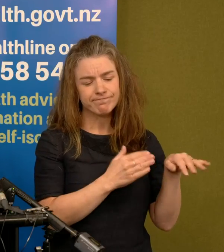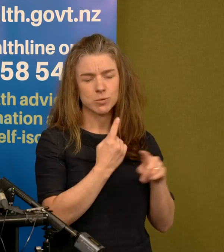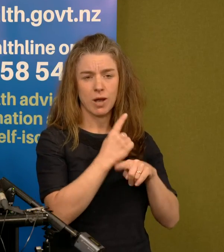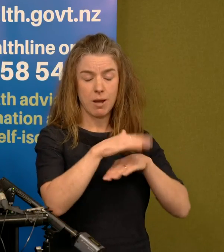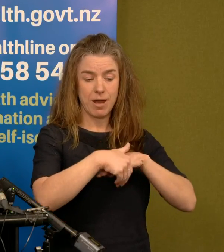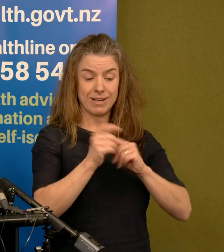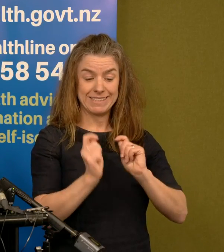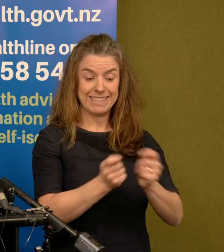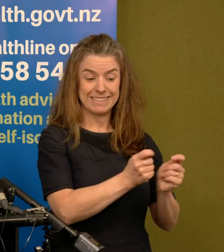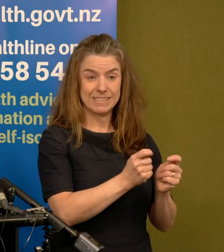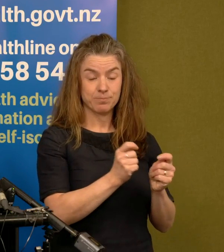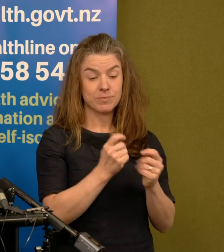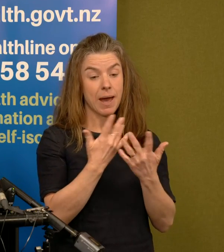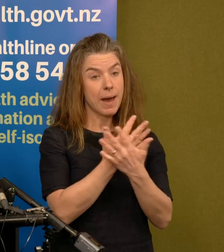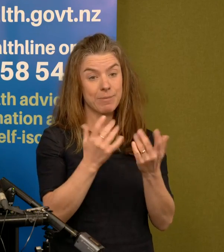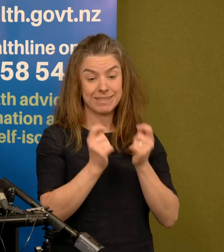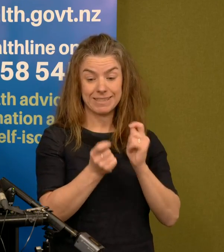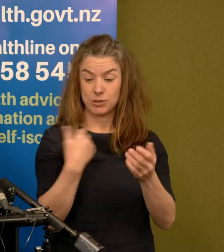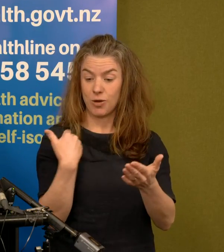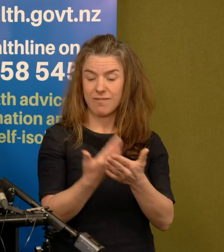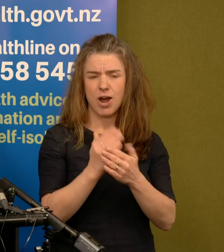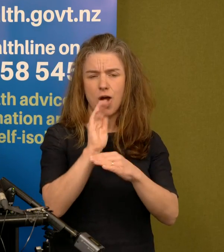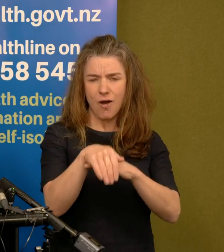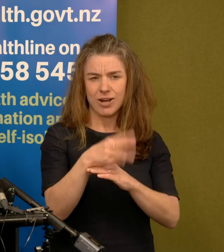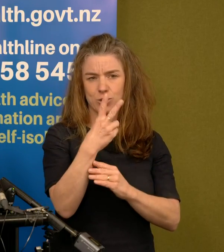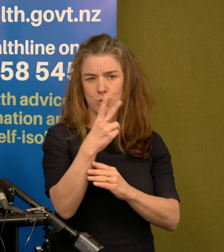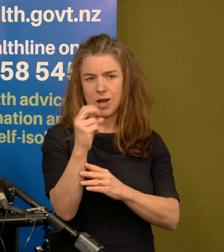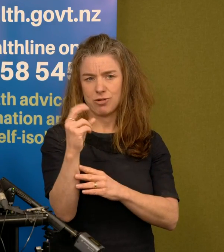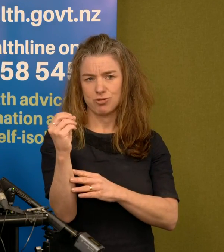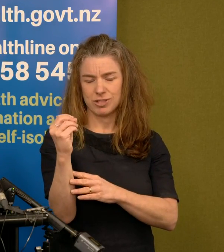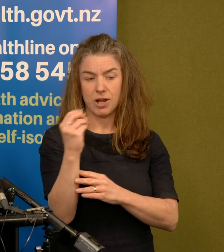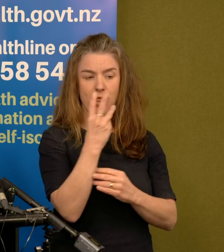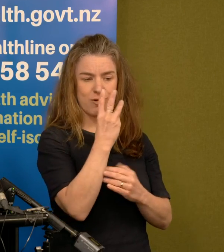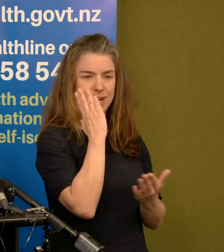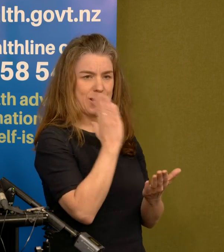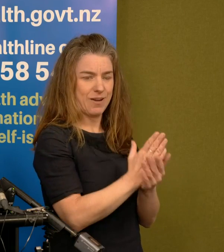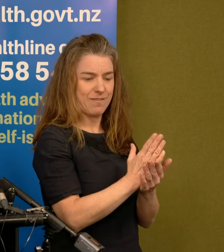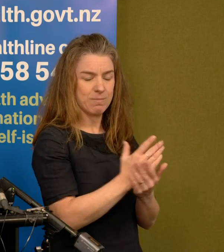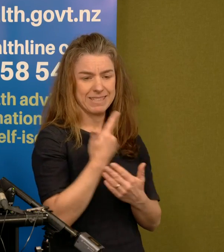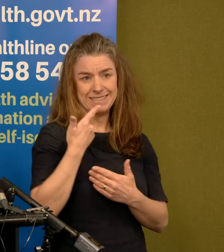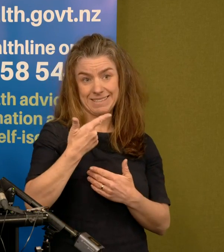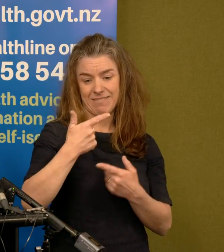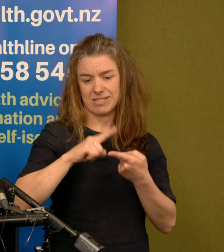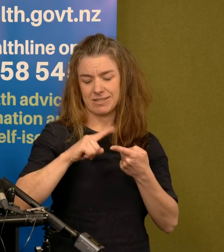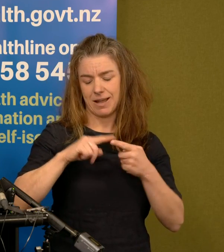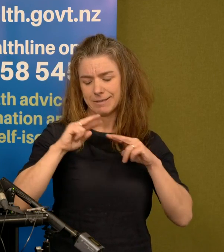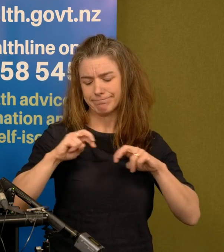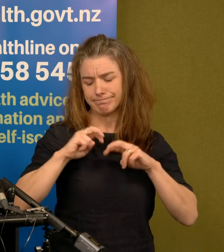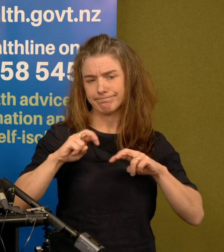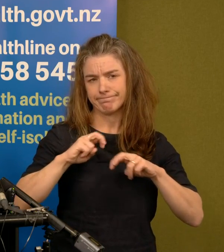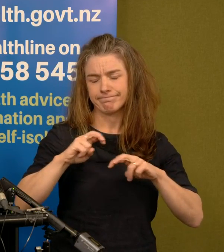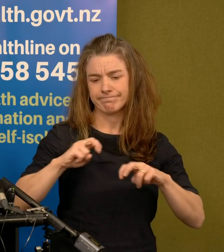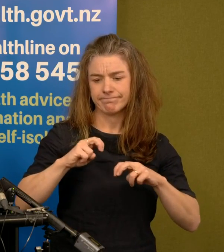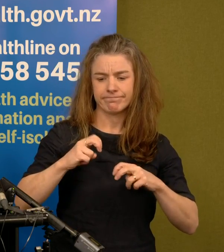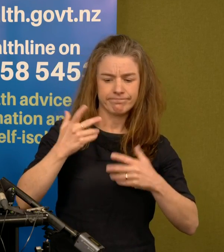now completed over 200 tests with the 3 positive results, as you're aware, and 7 under investigation as at this